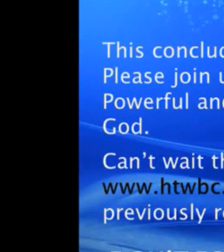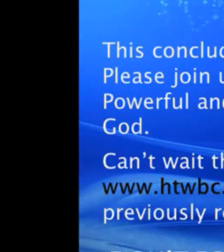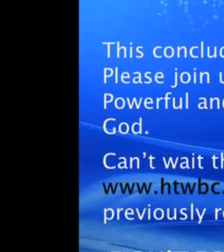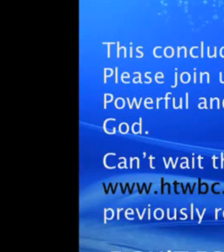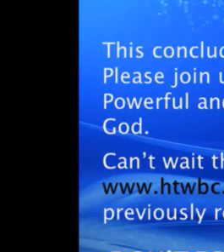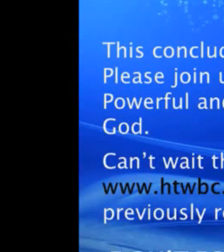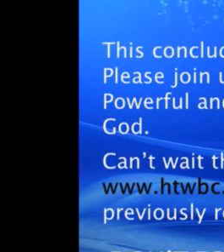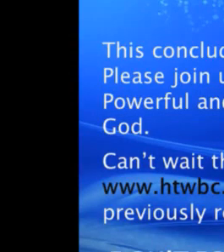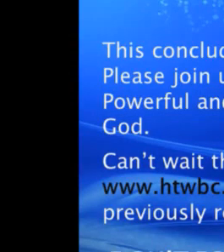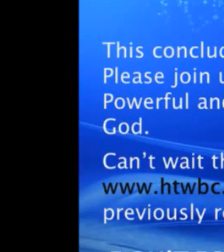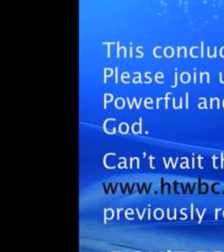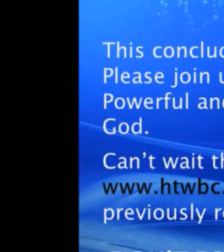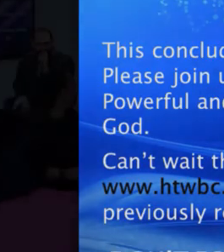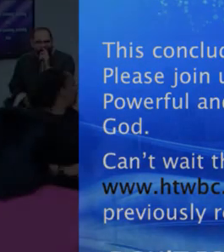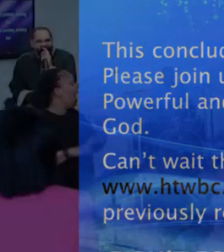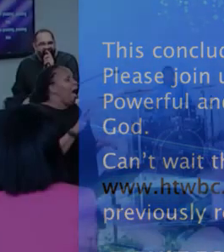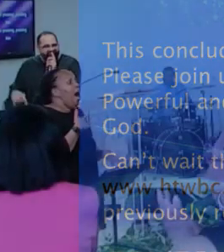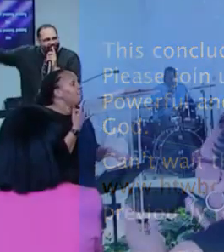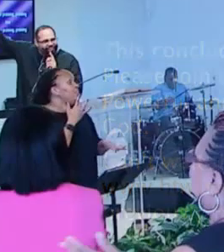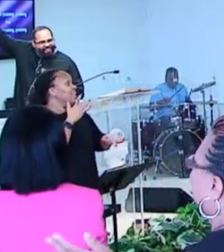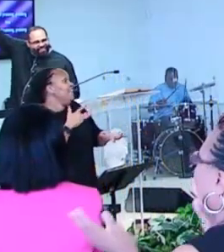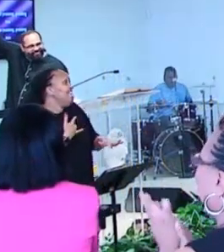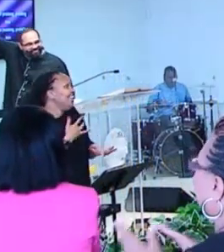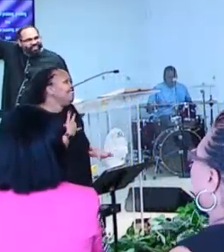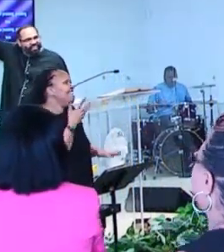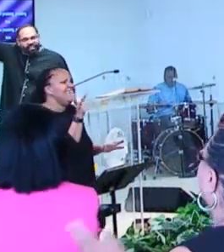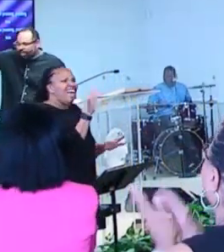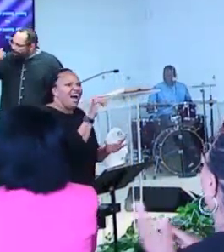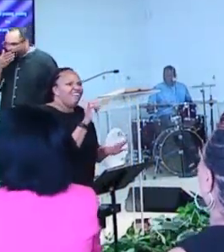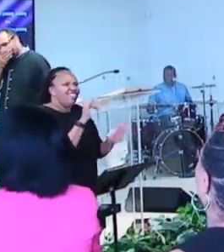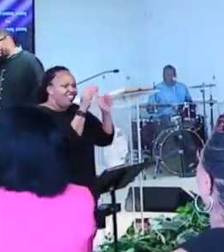him. Right about now. I feel.